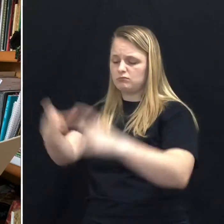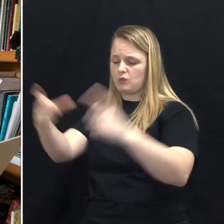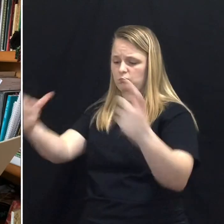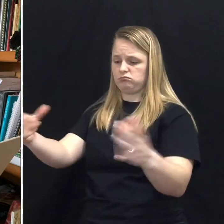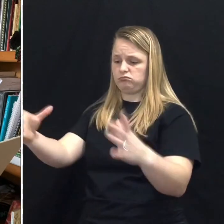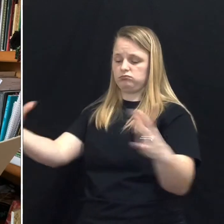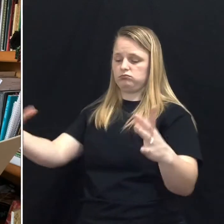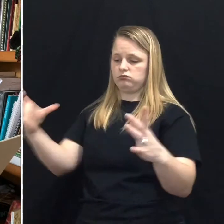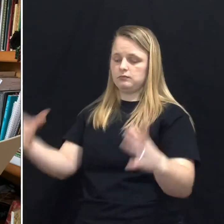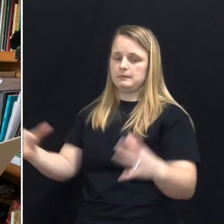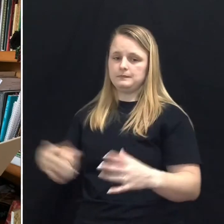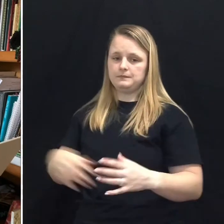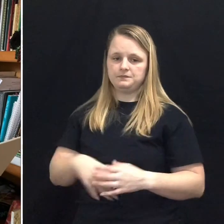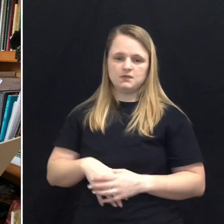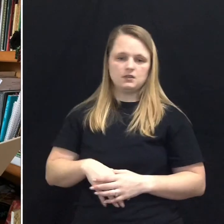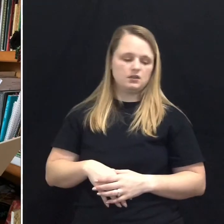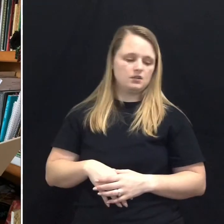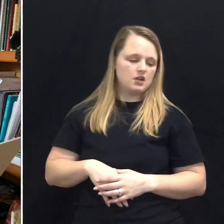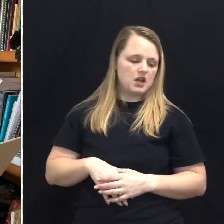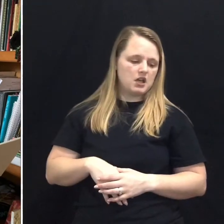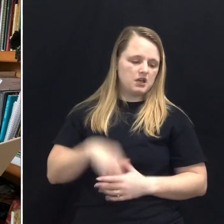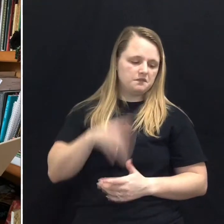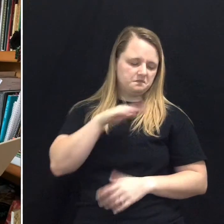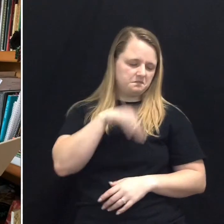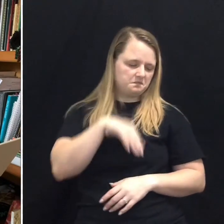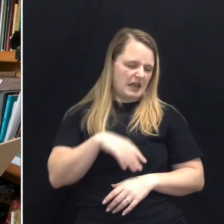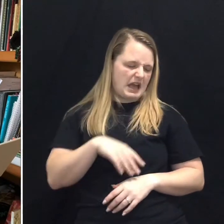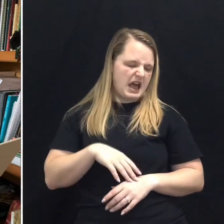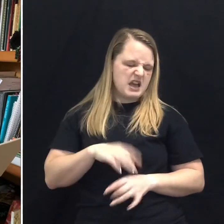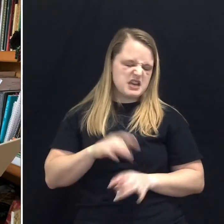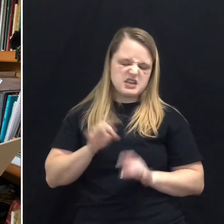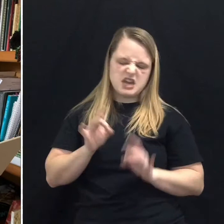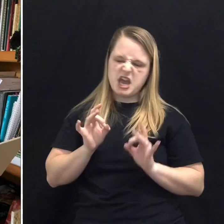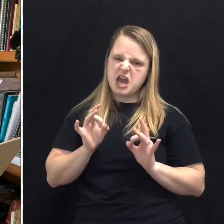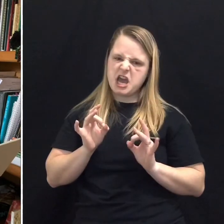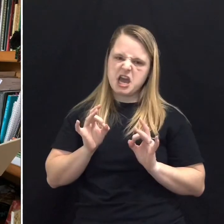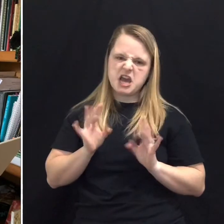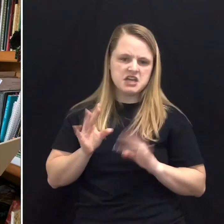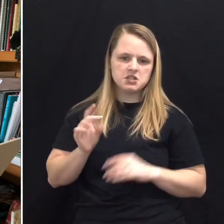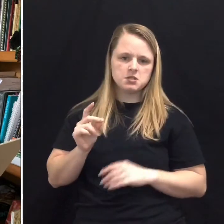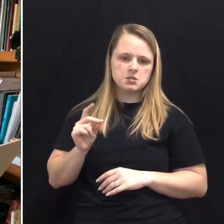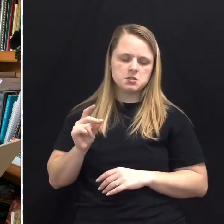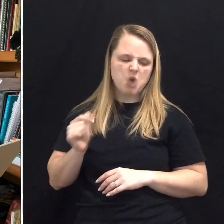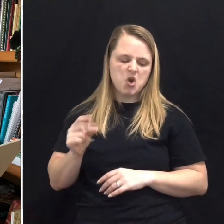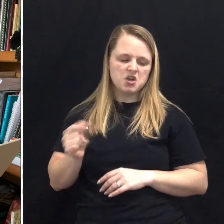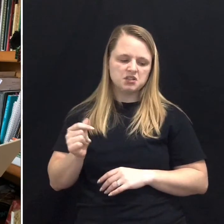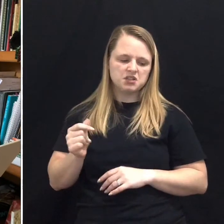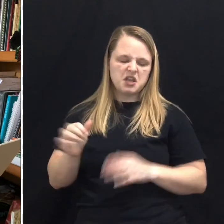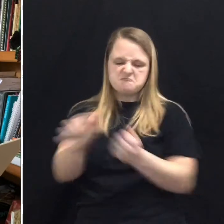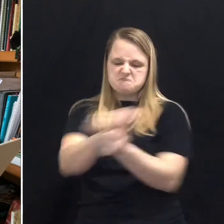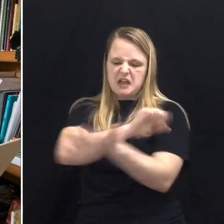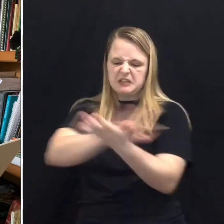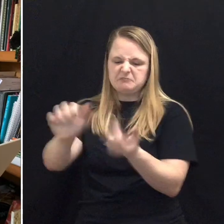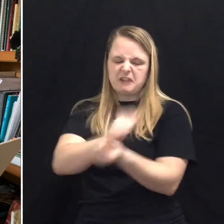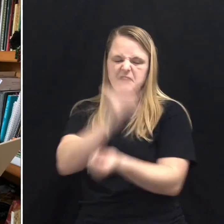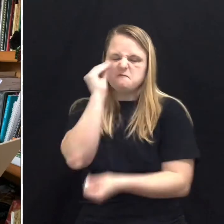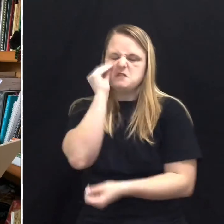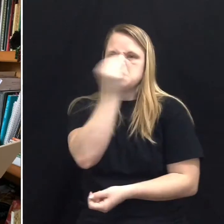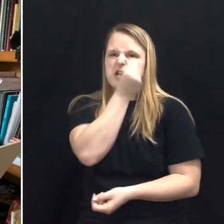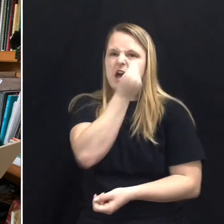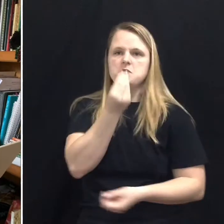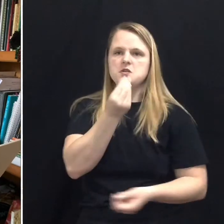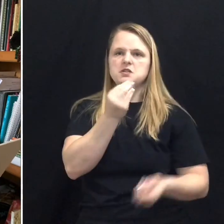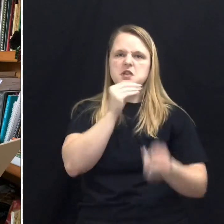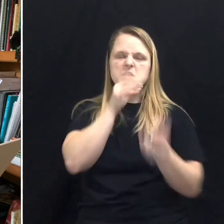more like a growl. "I detest dogs. They dig up my flowers. They chew on